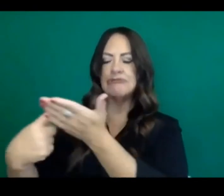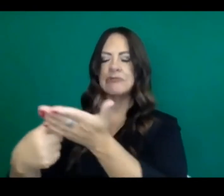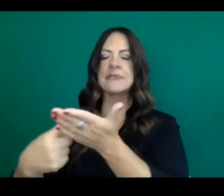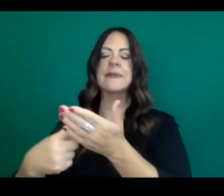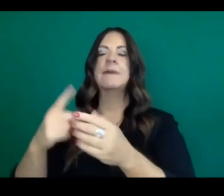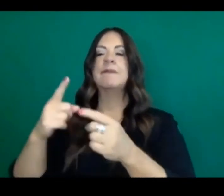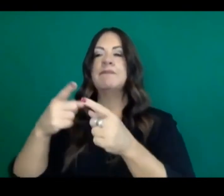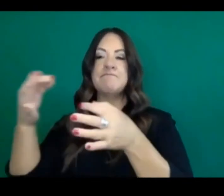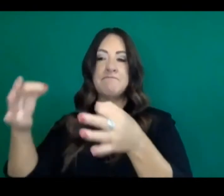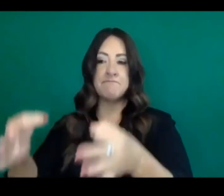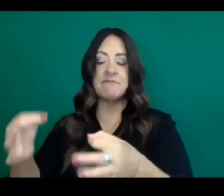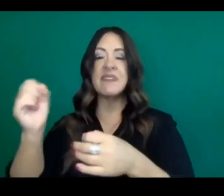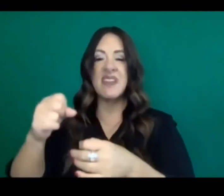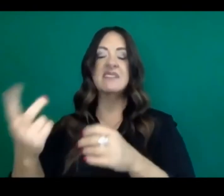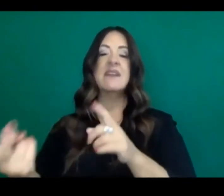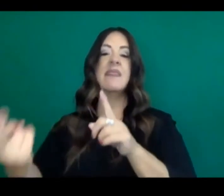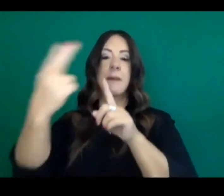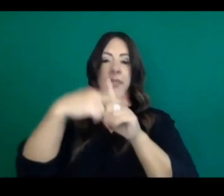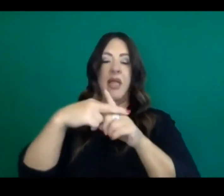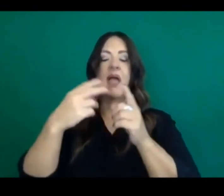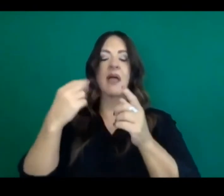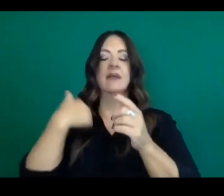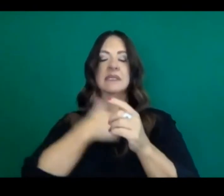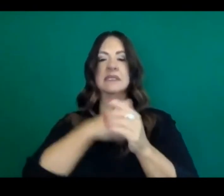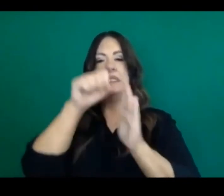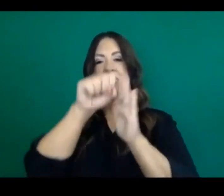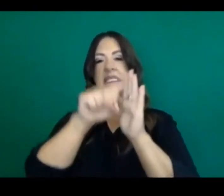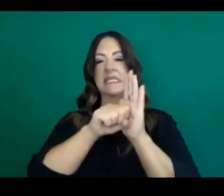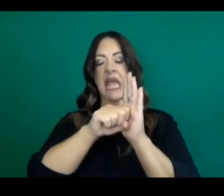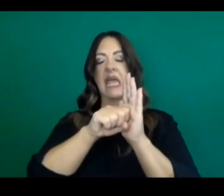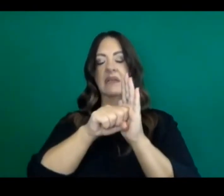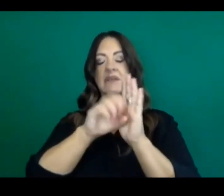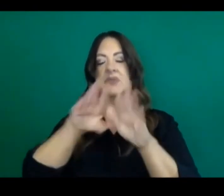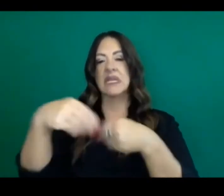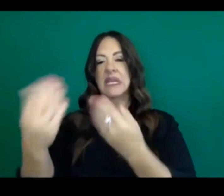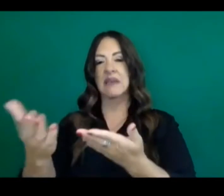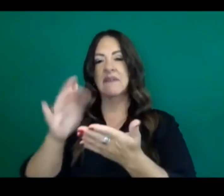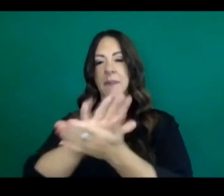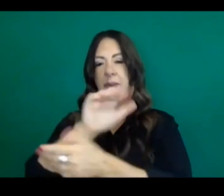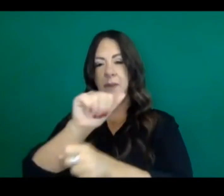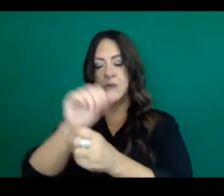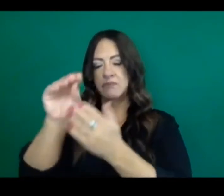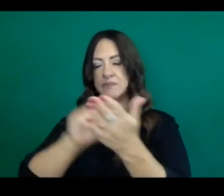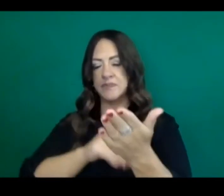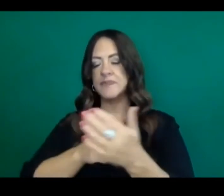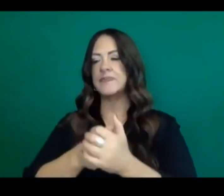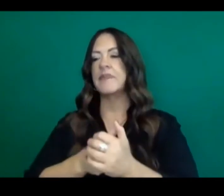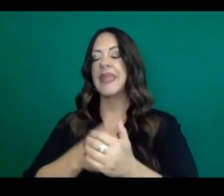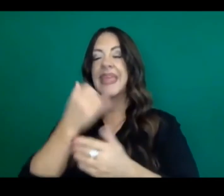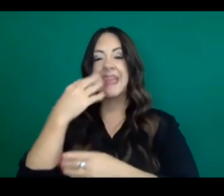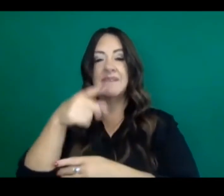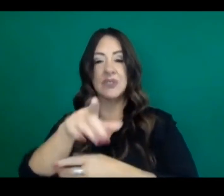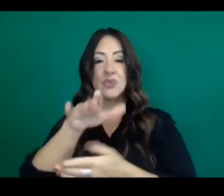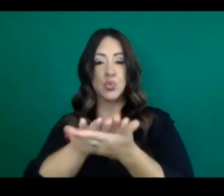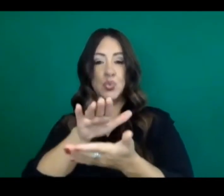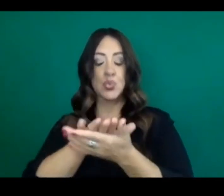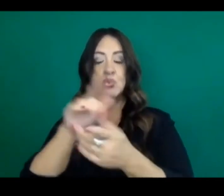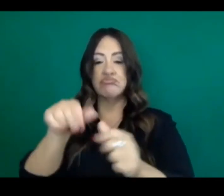level. So really, as it relates to school, did all that we can to maintain the same